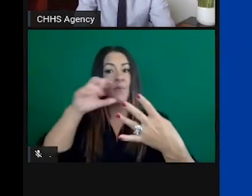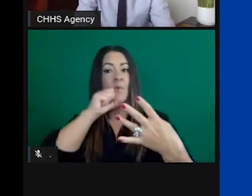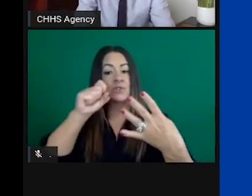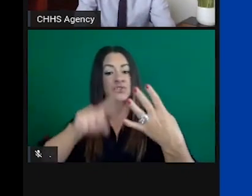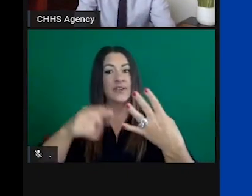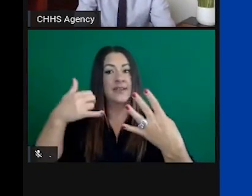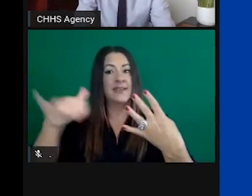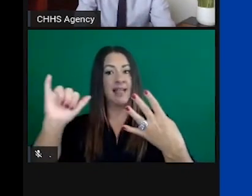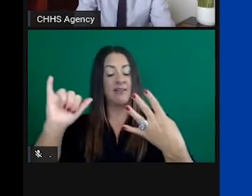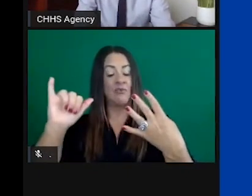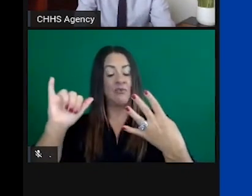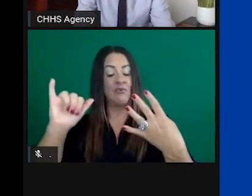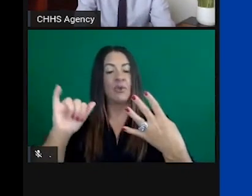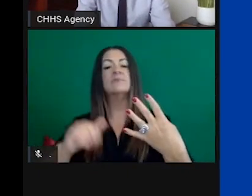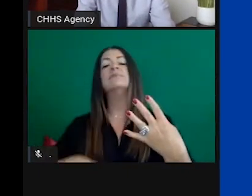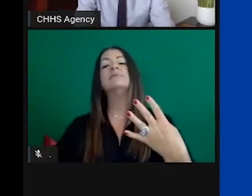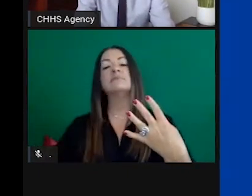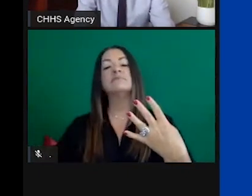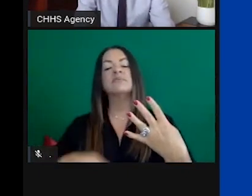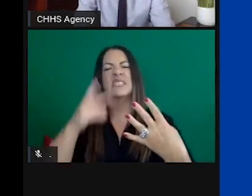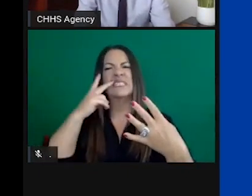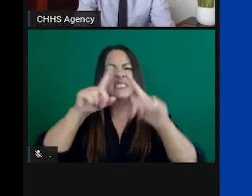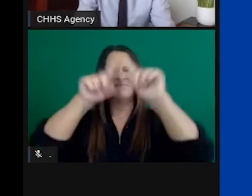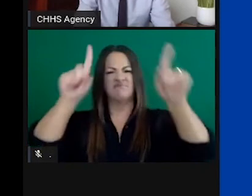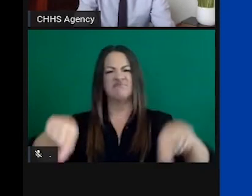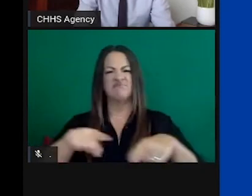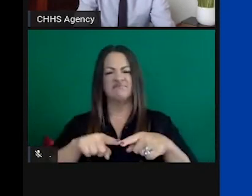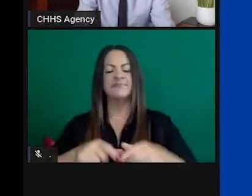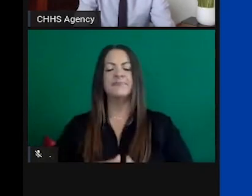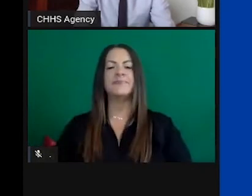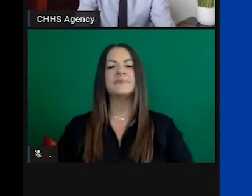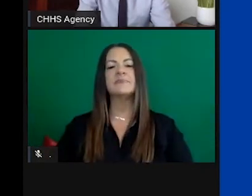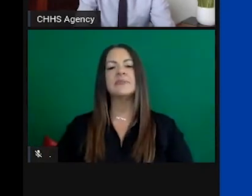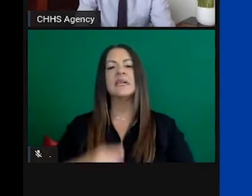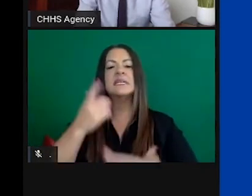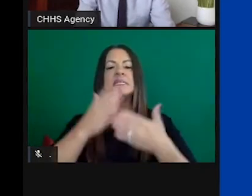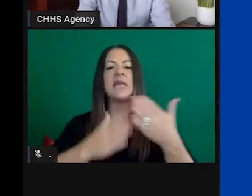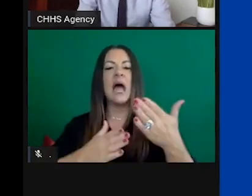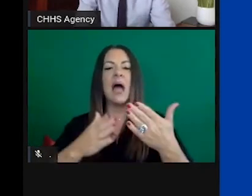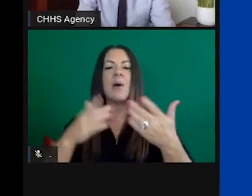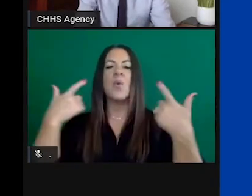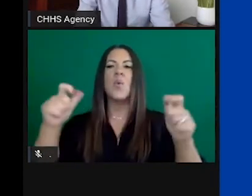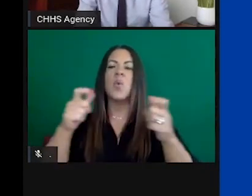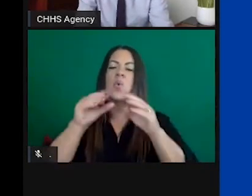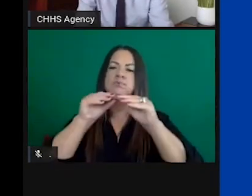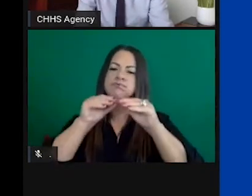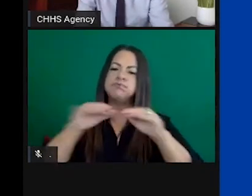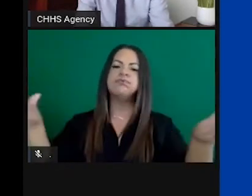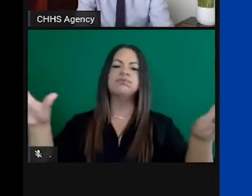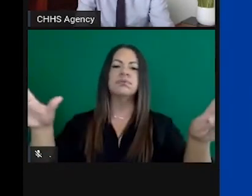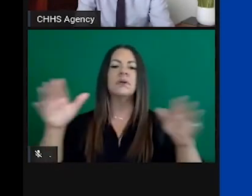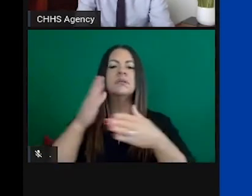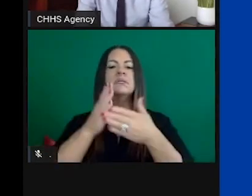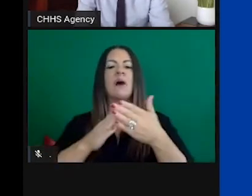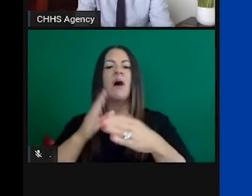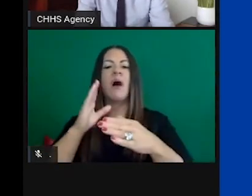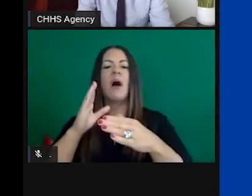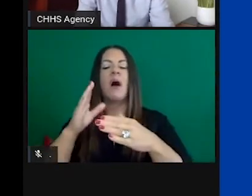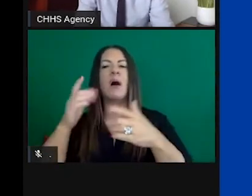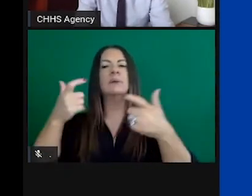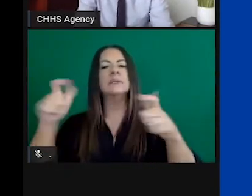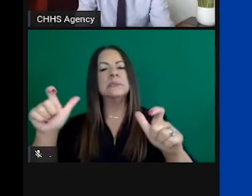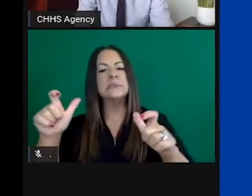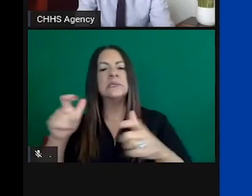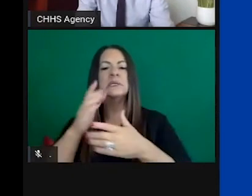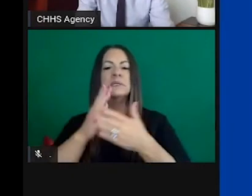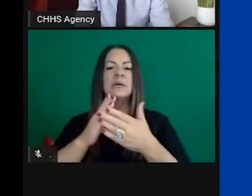That's widespread transmission, substantial transmission, moderate, and minimal. The 2 metrics